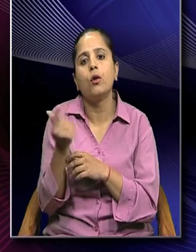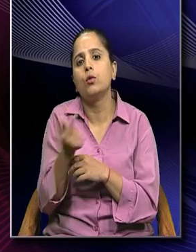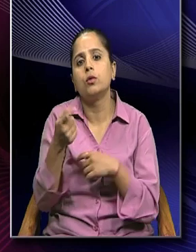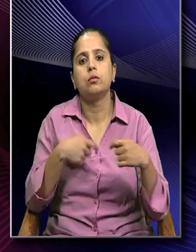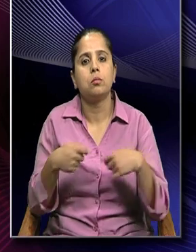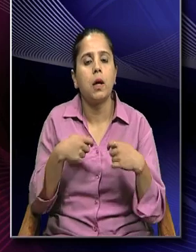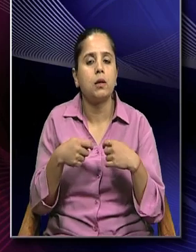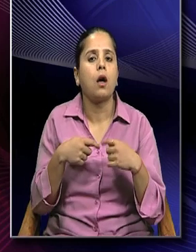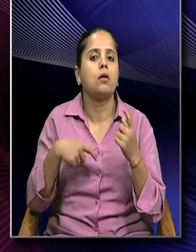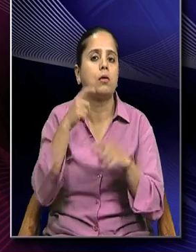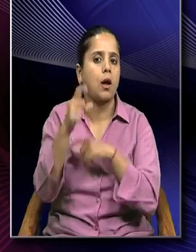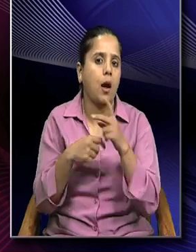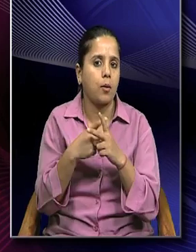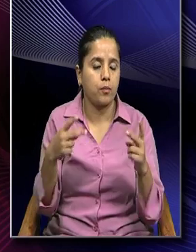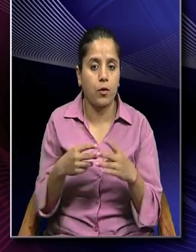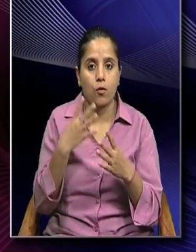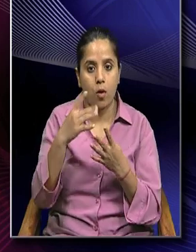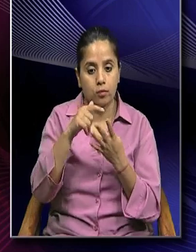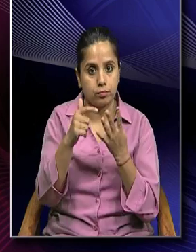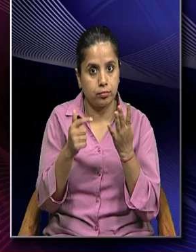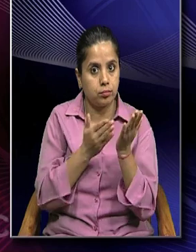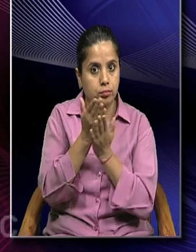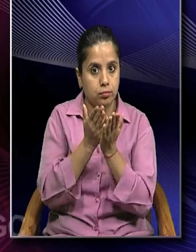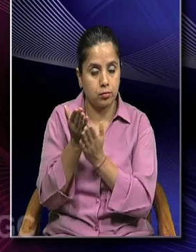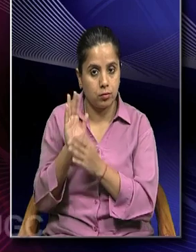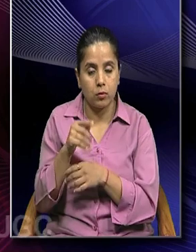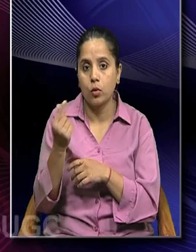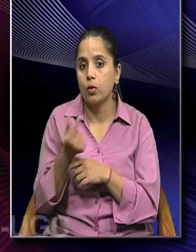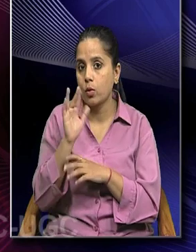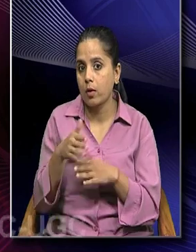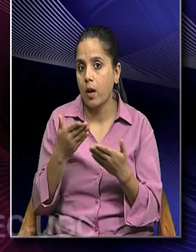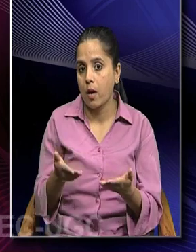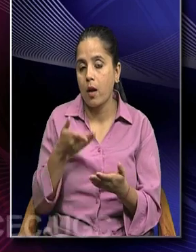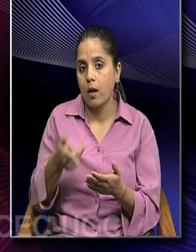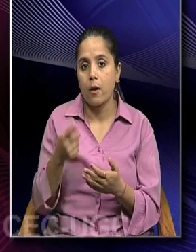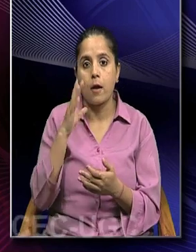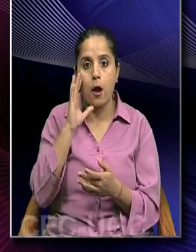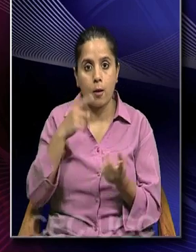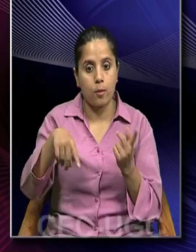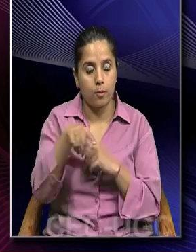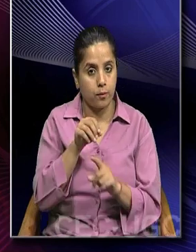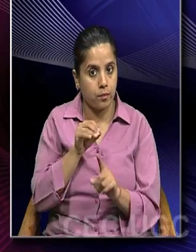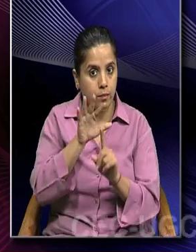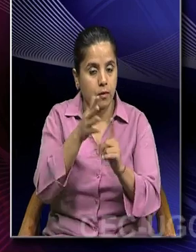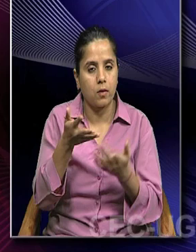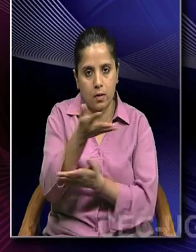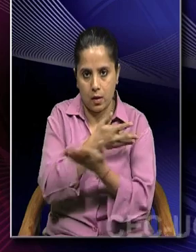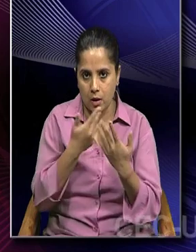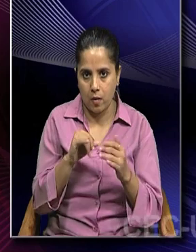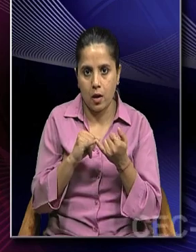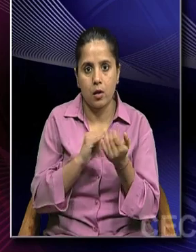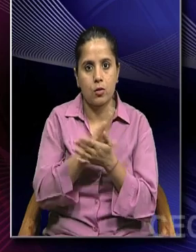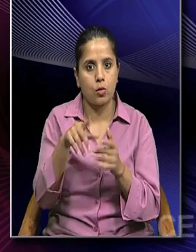enterprises. The four approaches which are being used here is the empirical approach, which we have discussed,